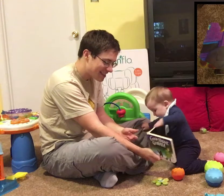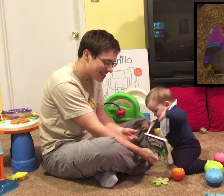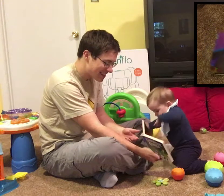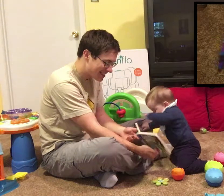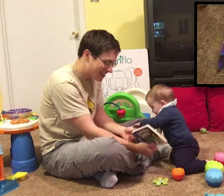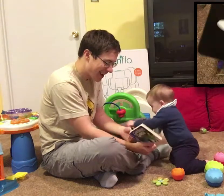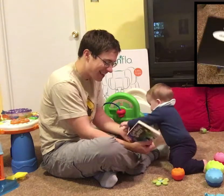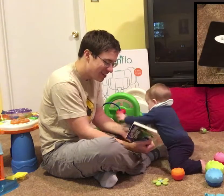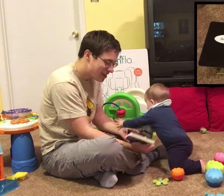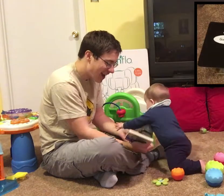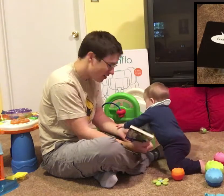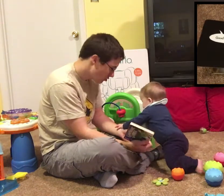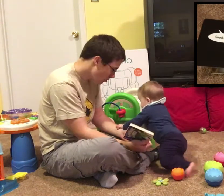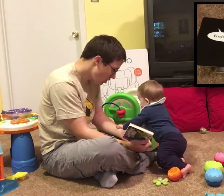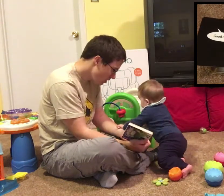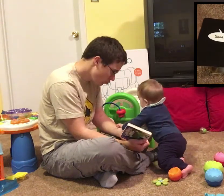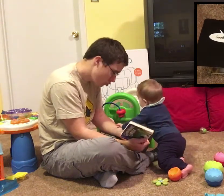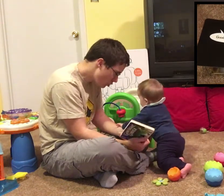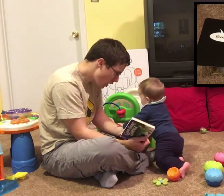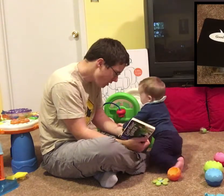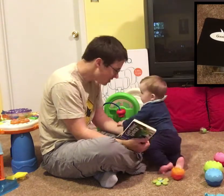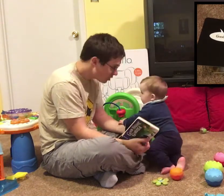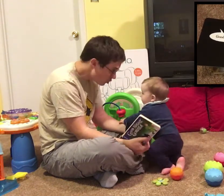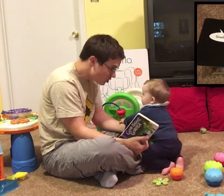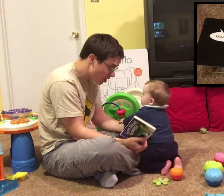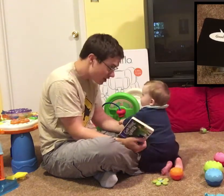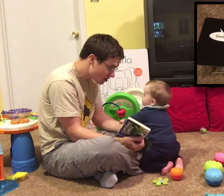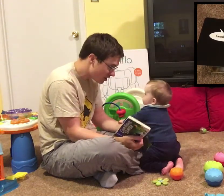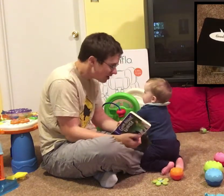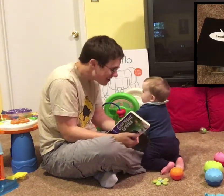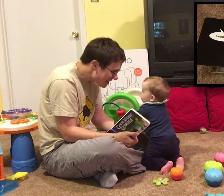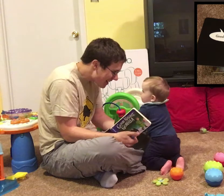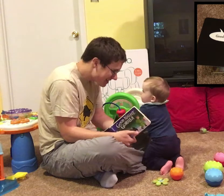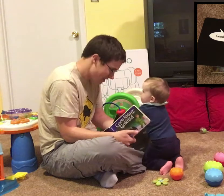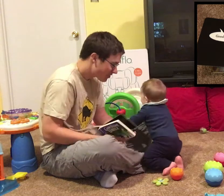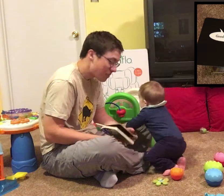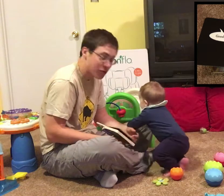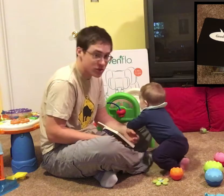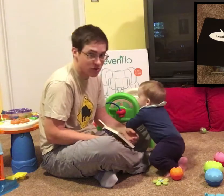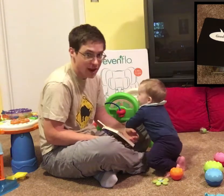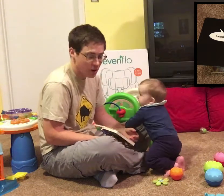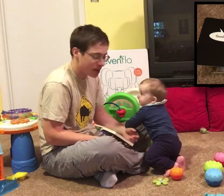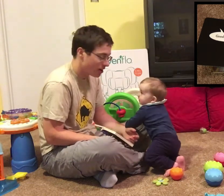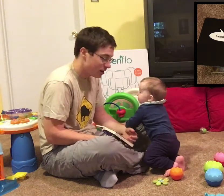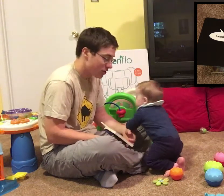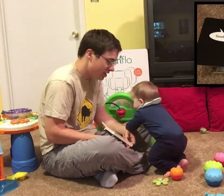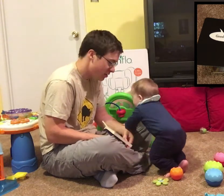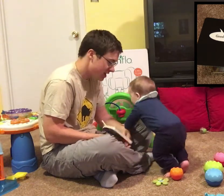says good night. Good night. Good night. Good night. Good night. I bet if there was a rhino in here, he would say